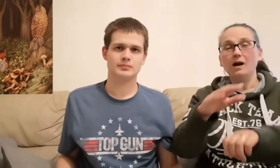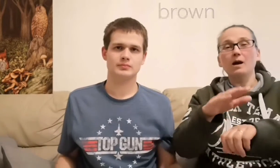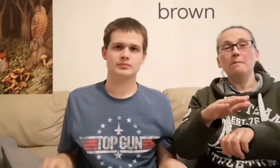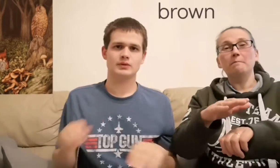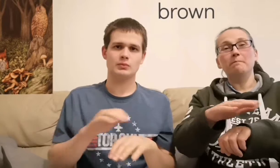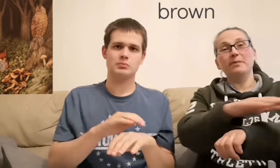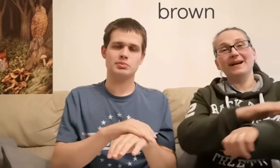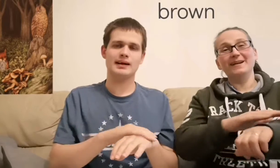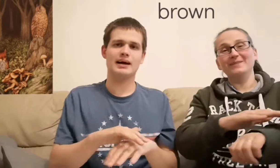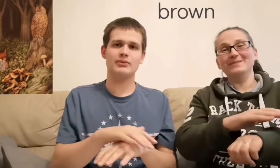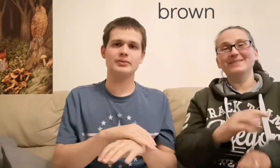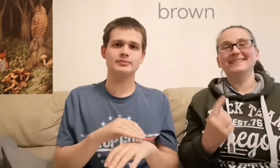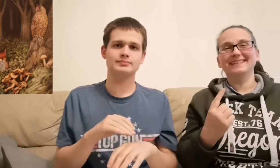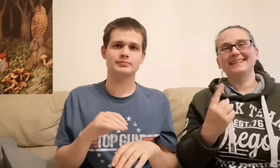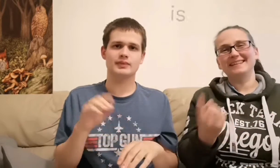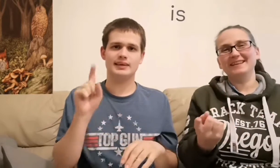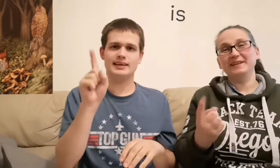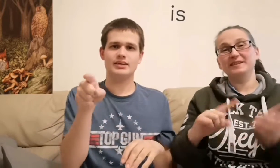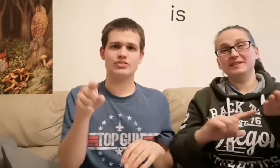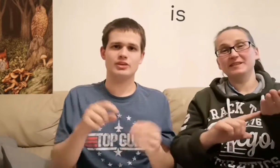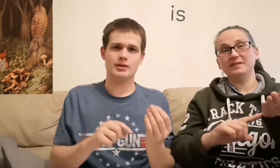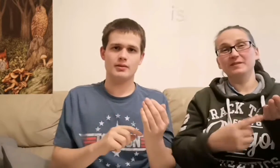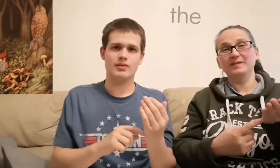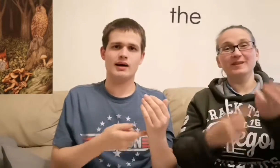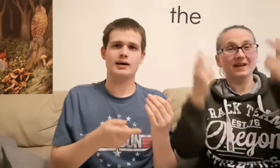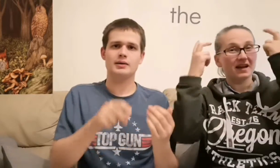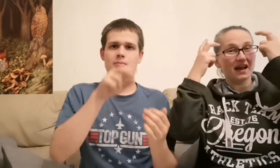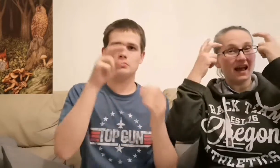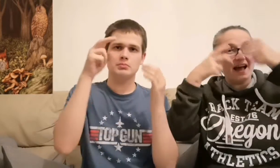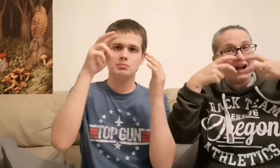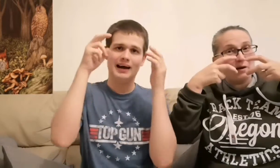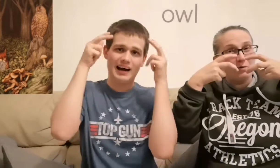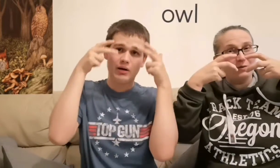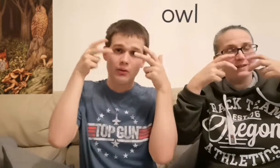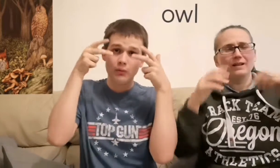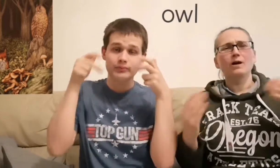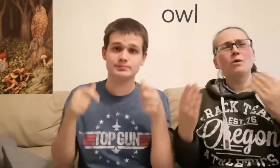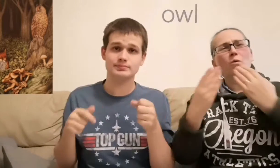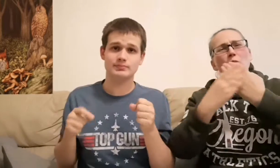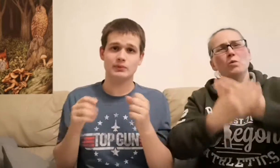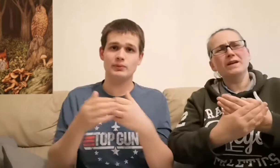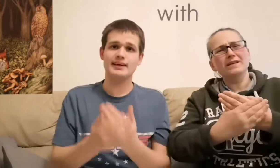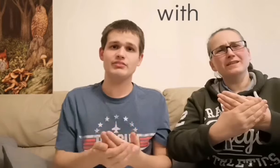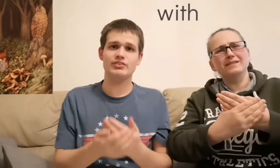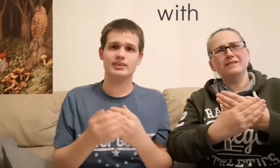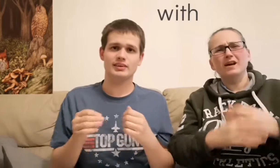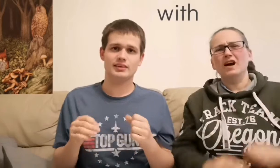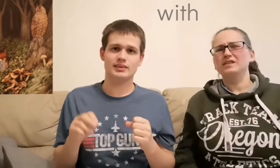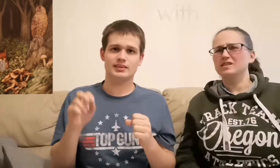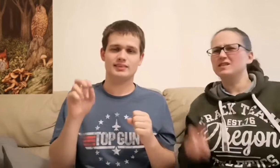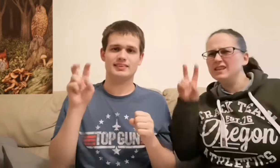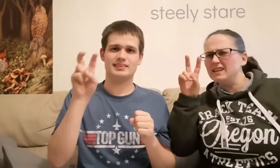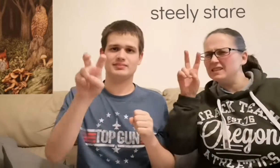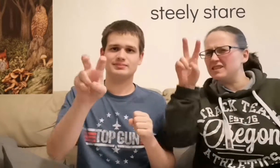Brown is the owl with a steely